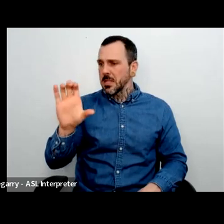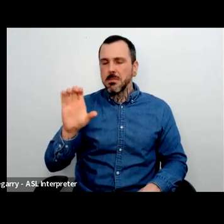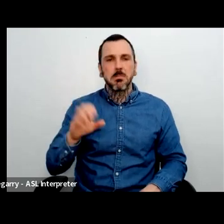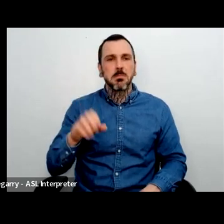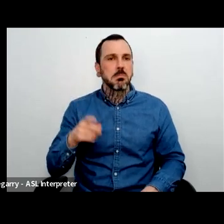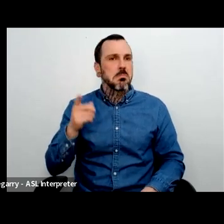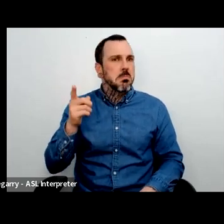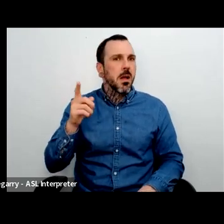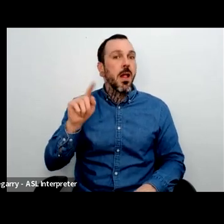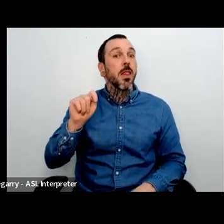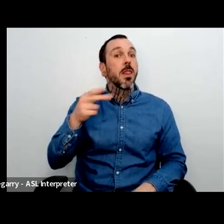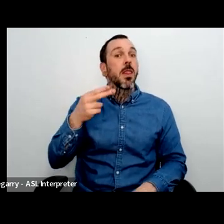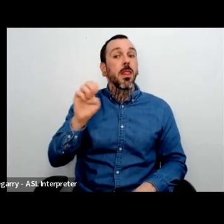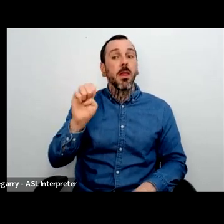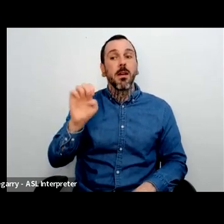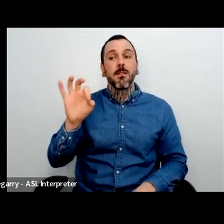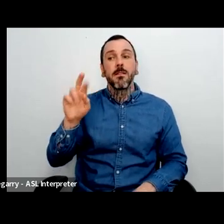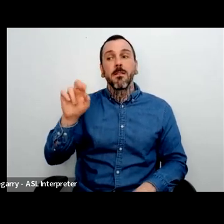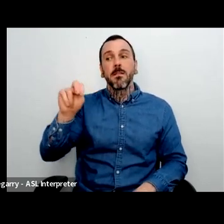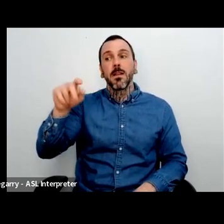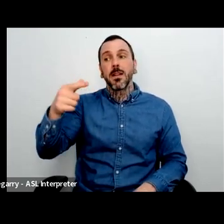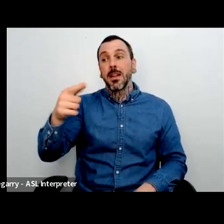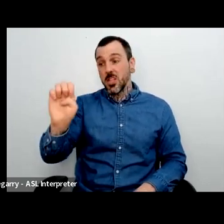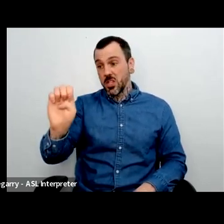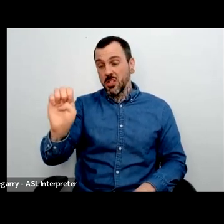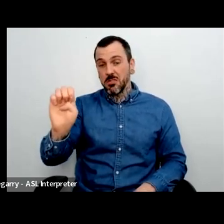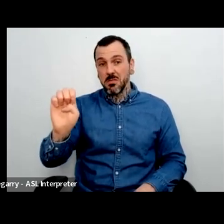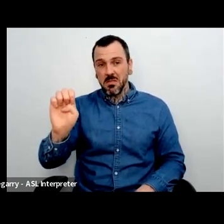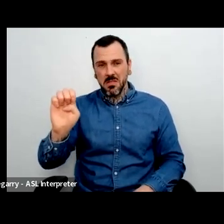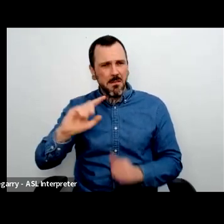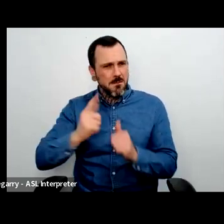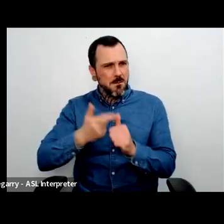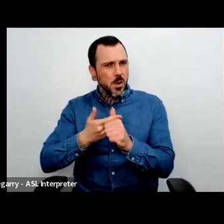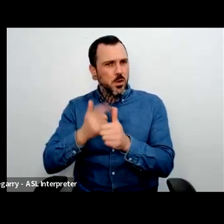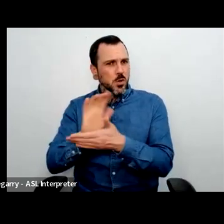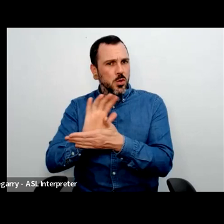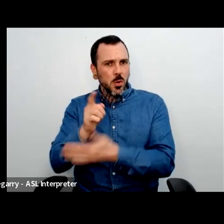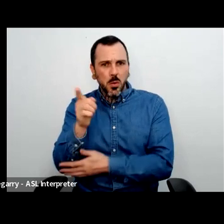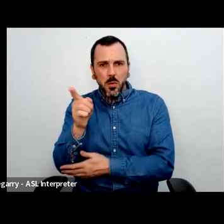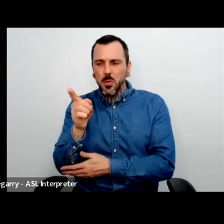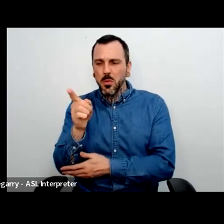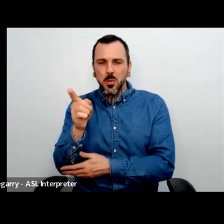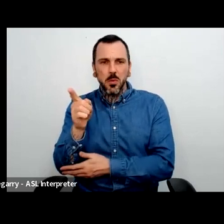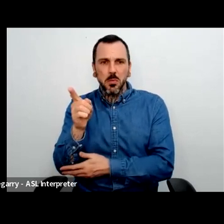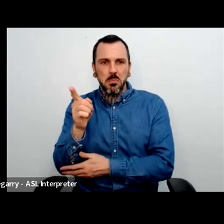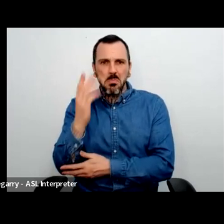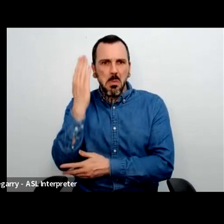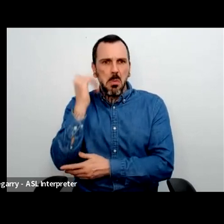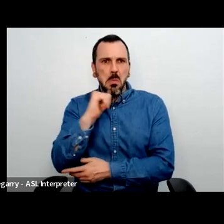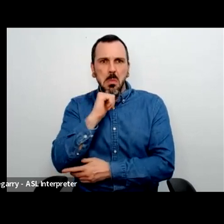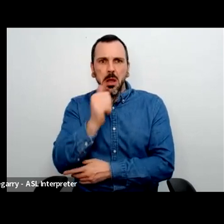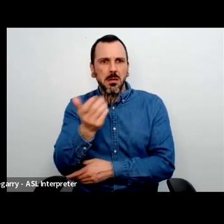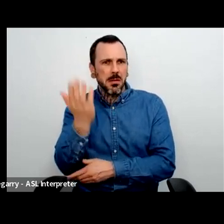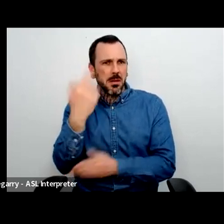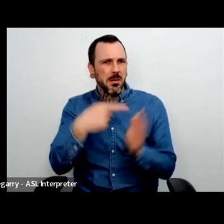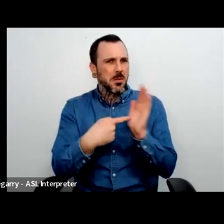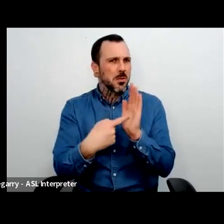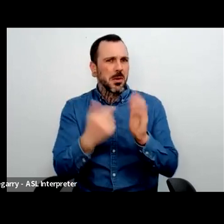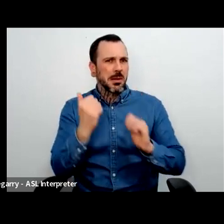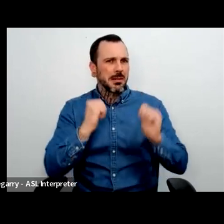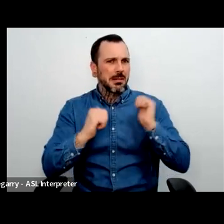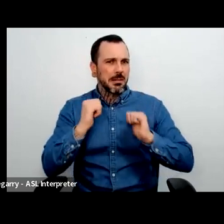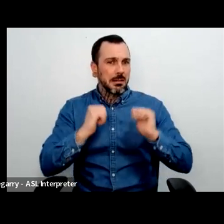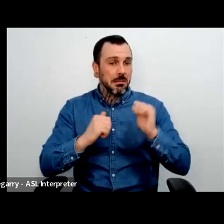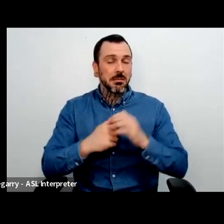show, not a remount of something else, but original show at the Fringe, is then mounted for people to see. Years ago, they did an excellent production on